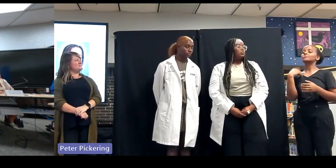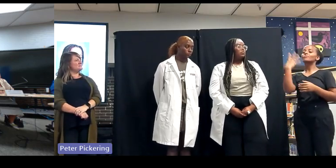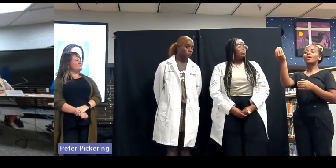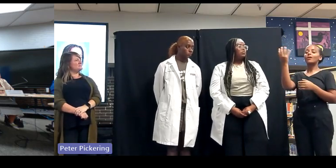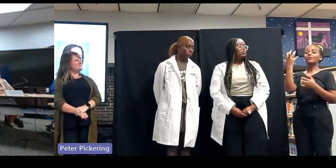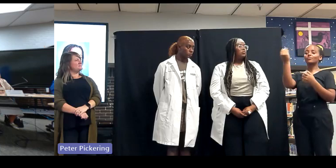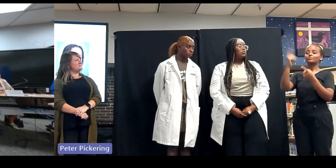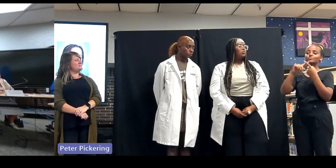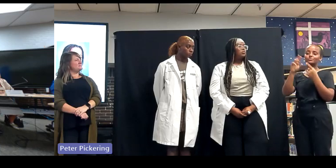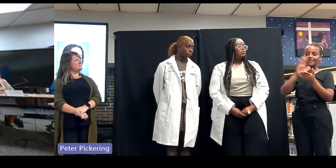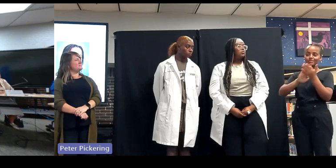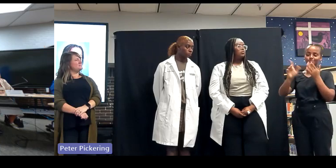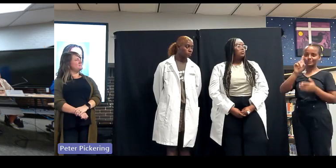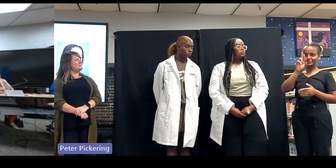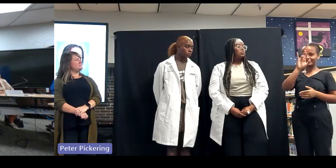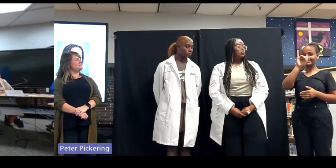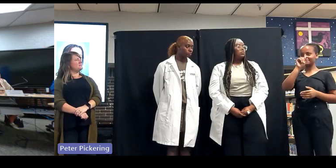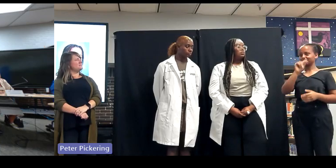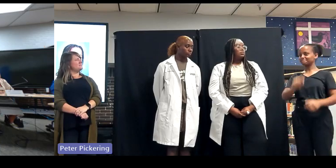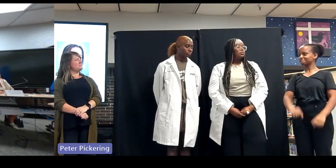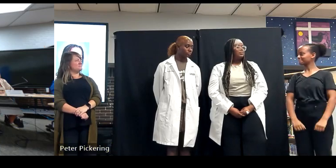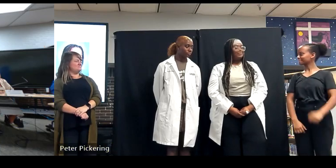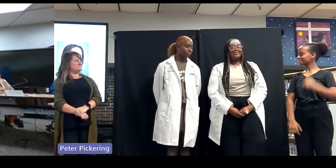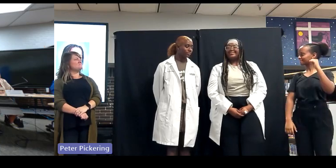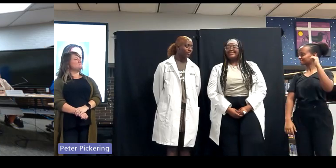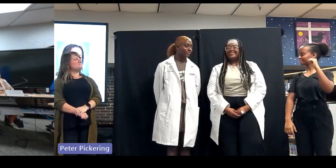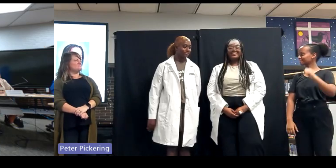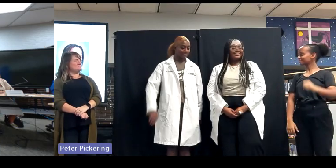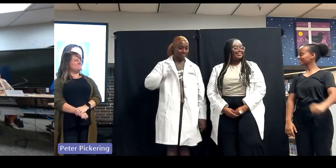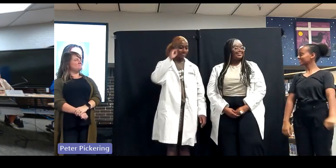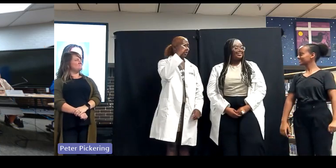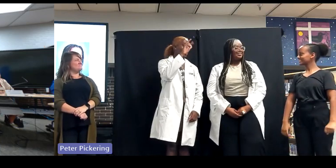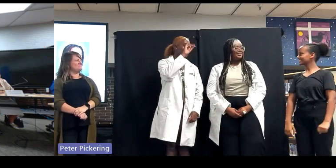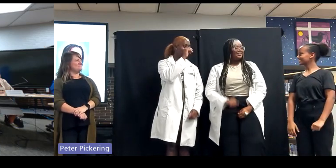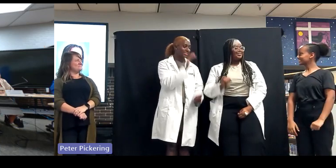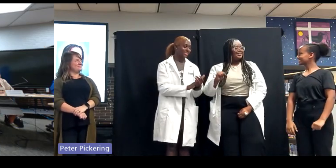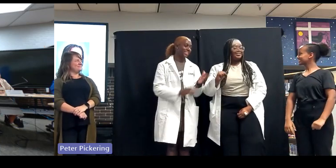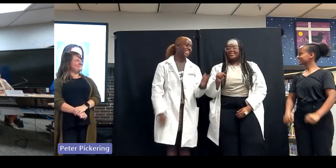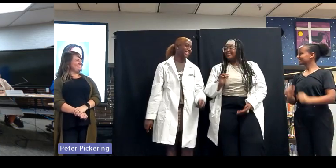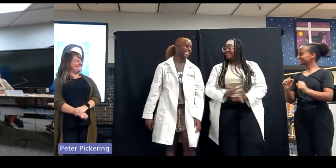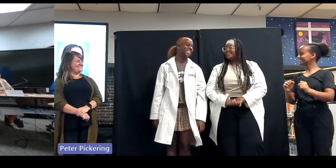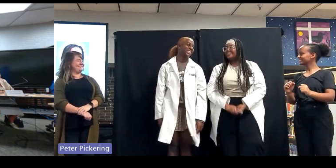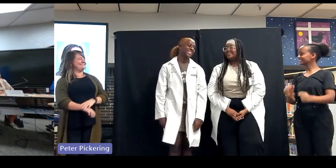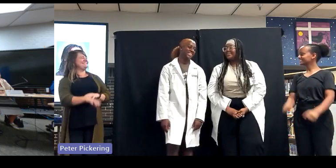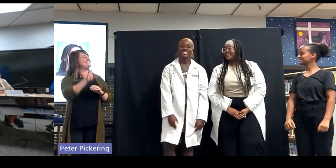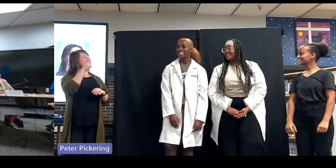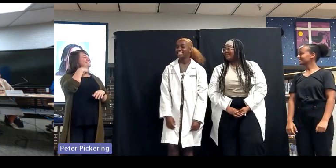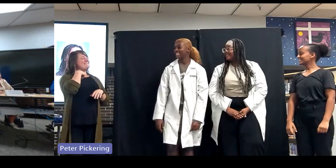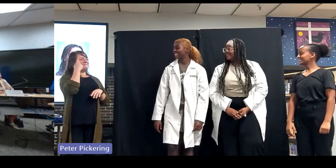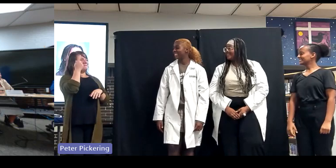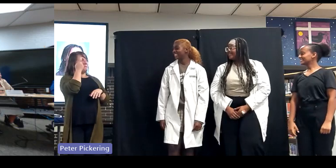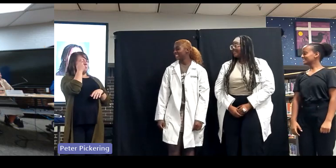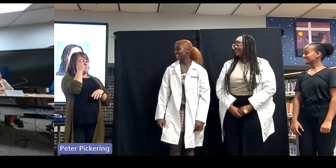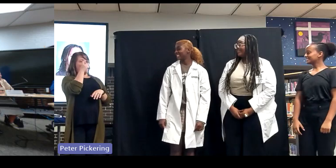education and it's a lot of work. But I want to attend RIT. Go